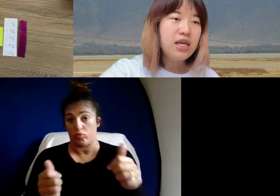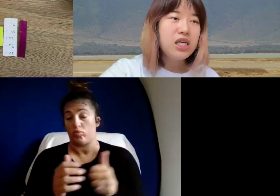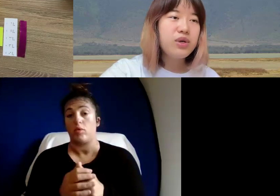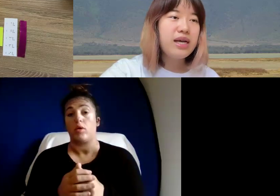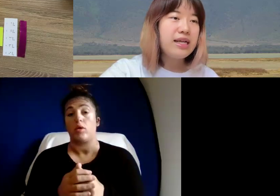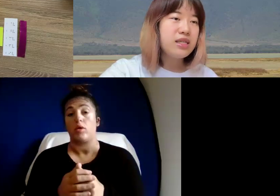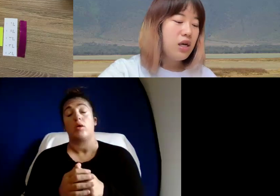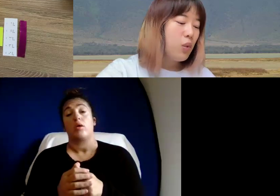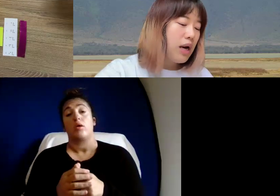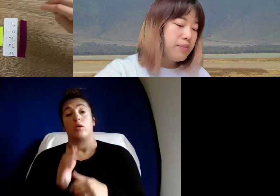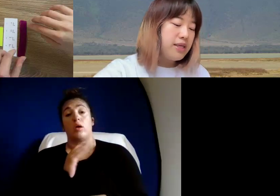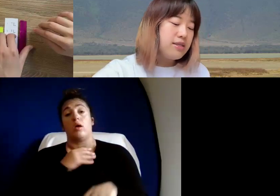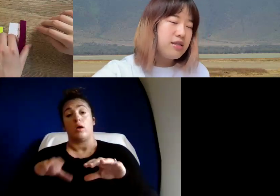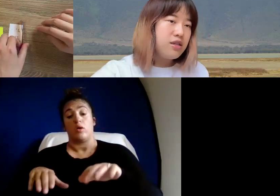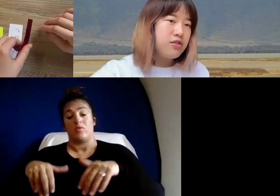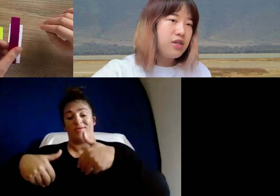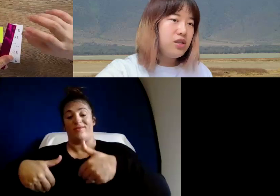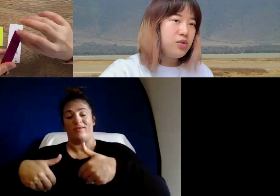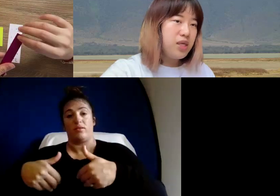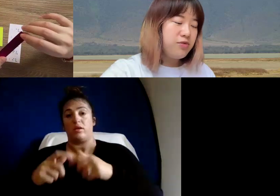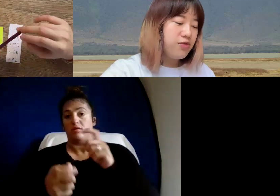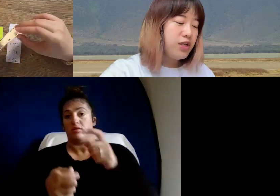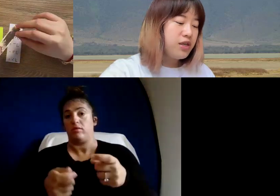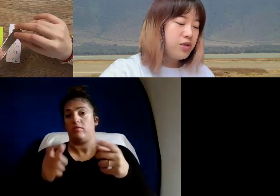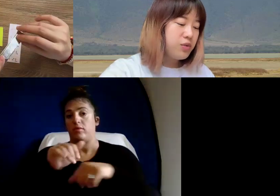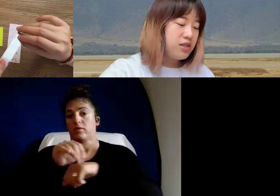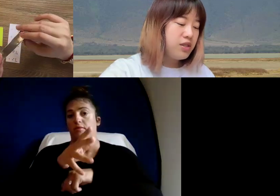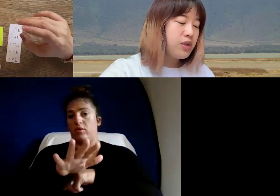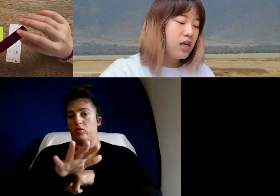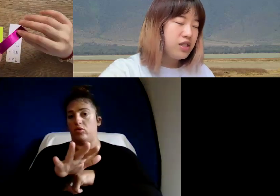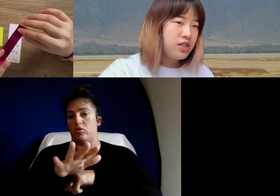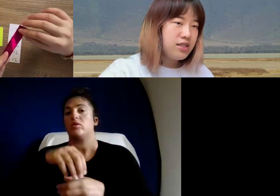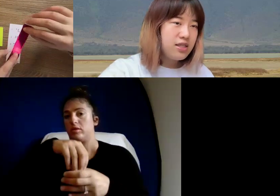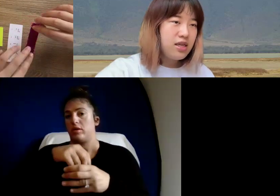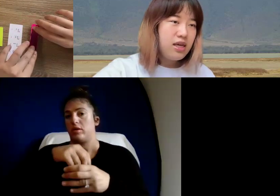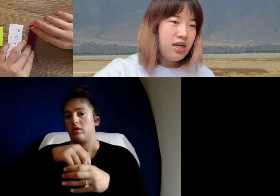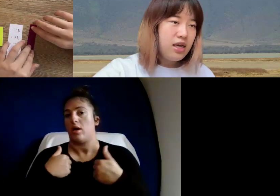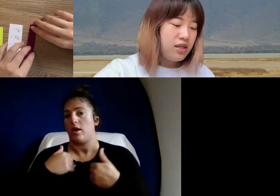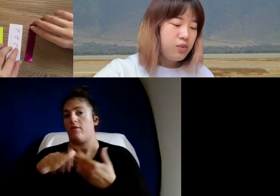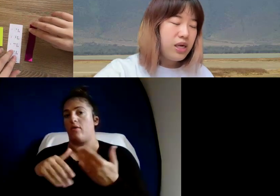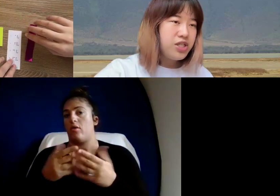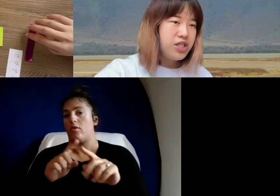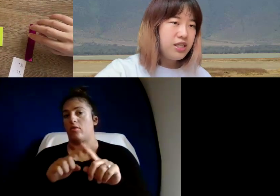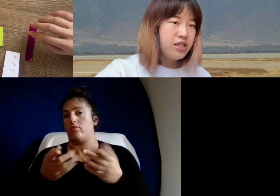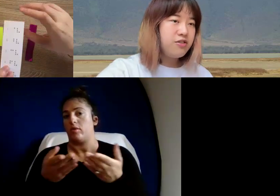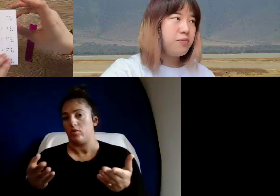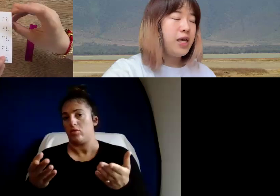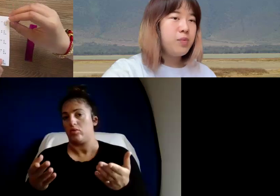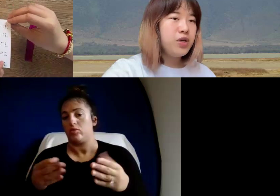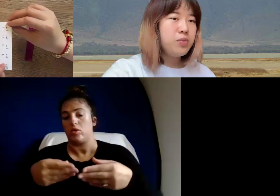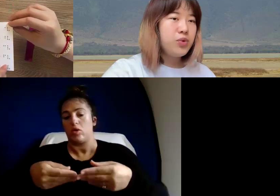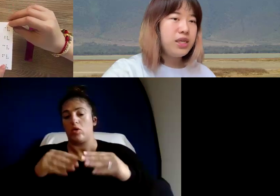kit, you will get one piece of aluminum foil with two colors and one sheet